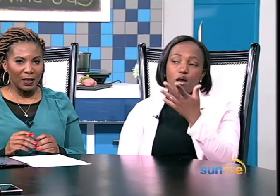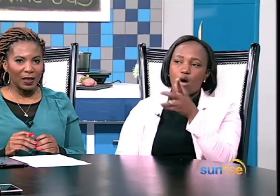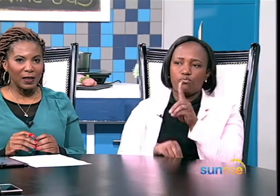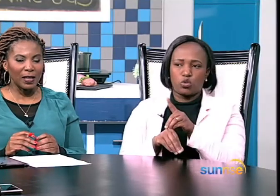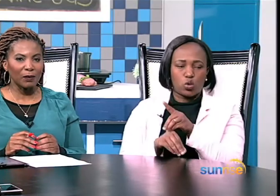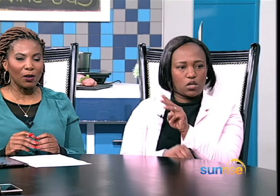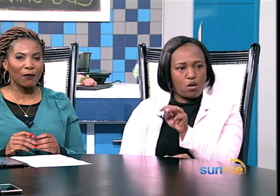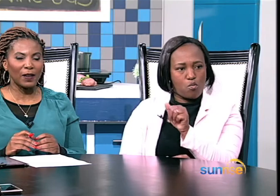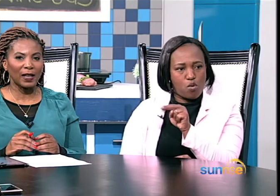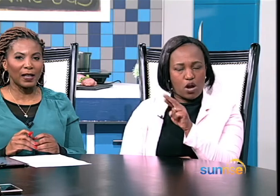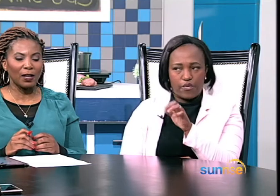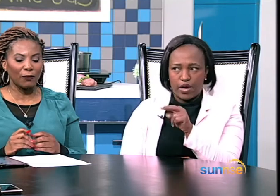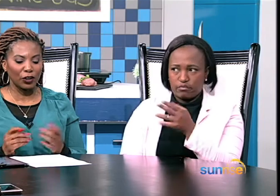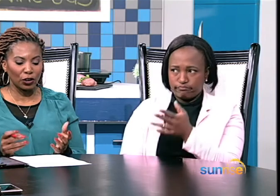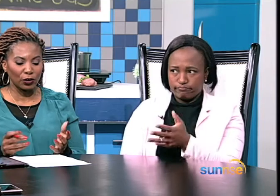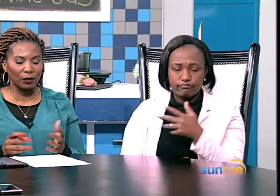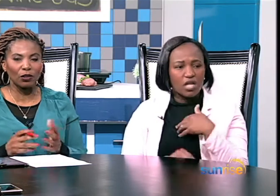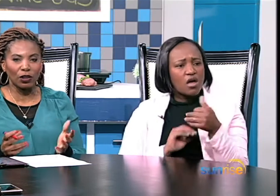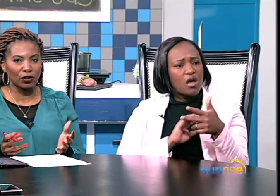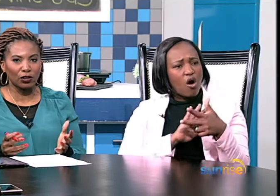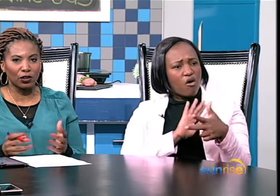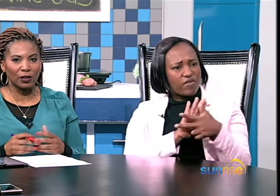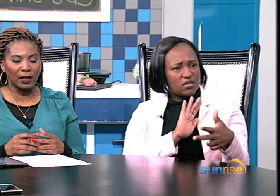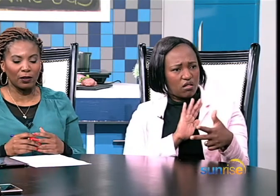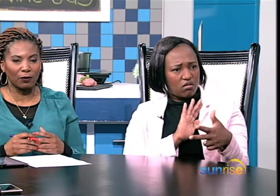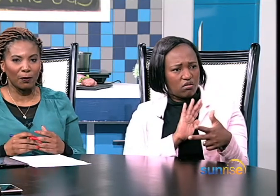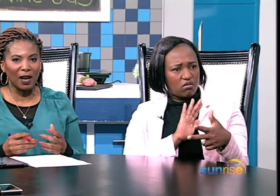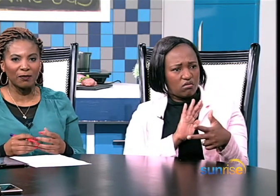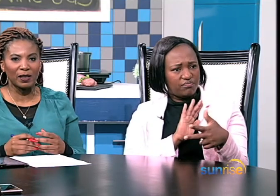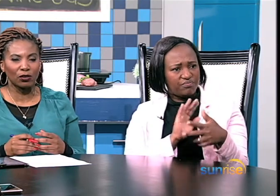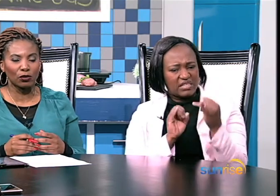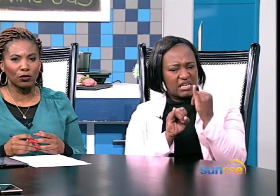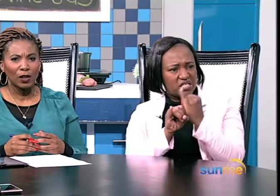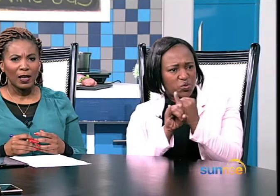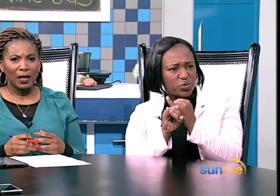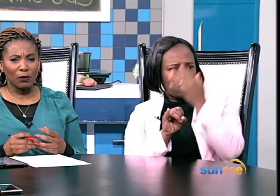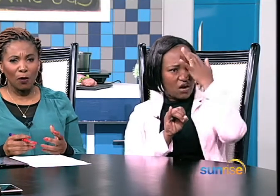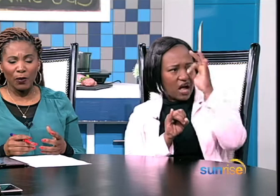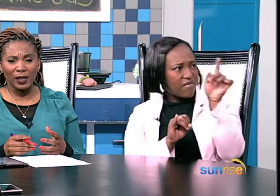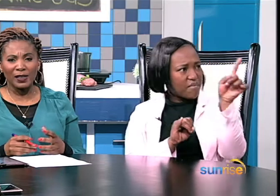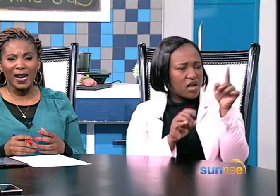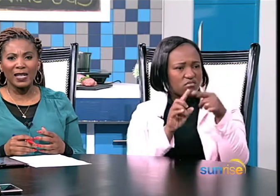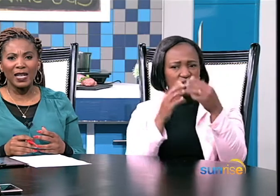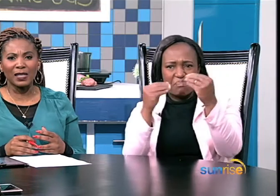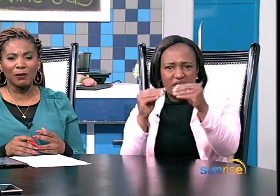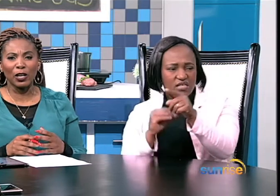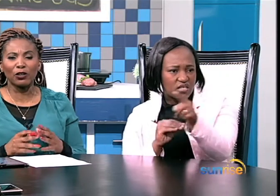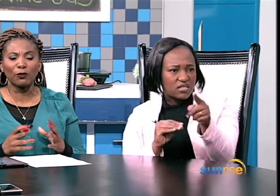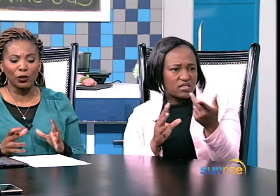in terms of like official, institutions like, from government to corporates, and in terms of like